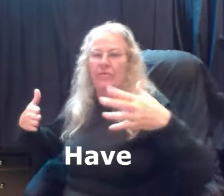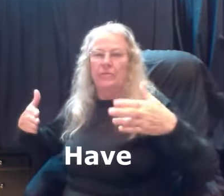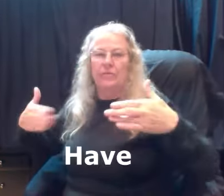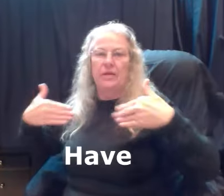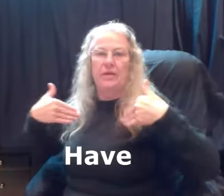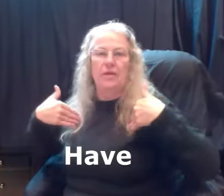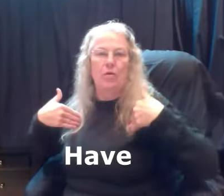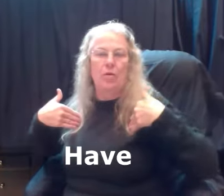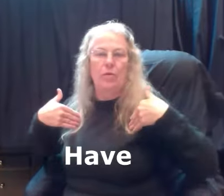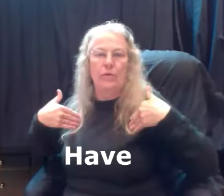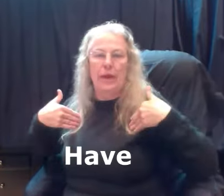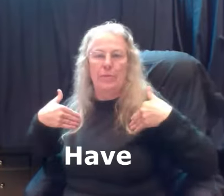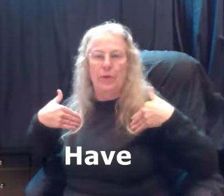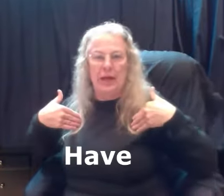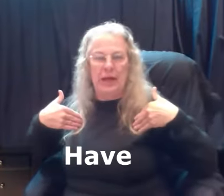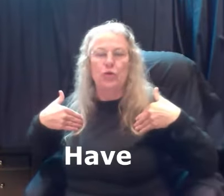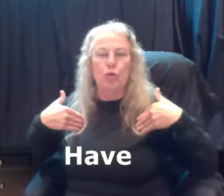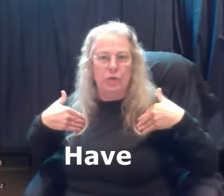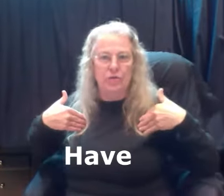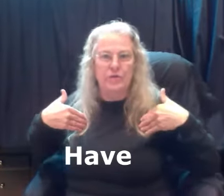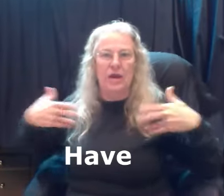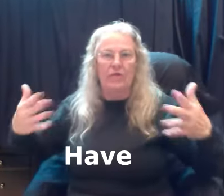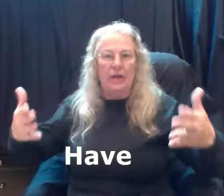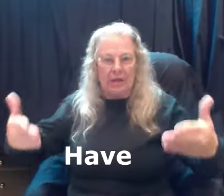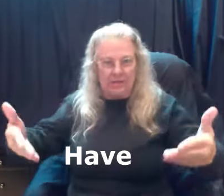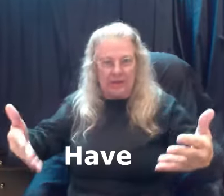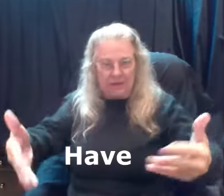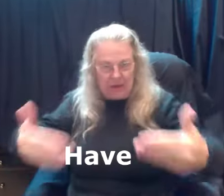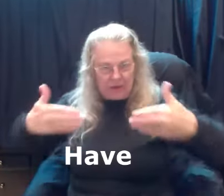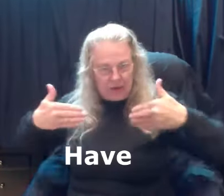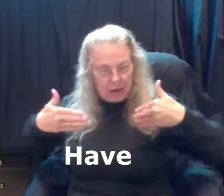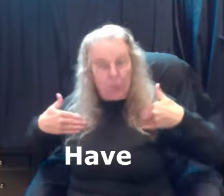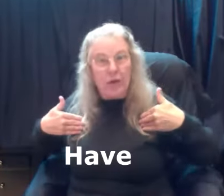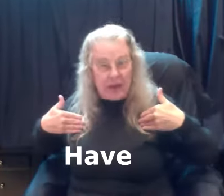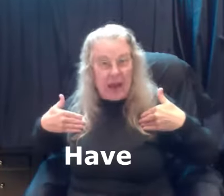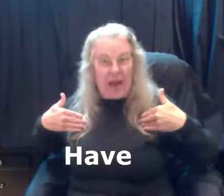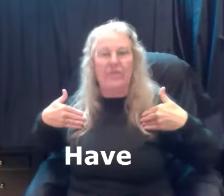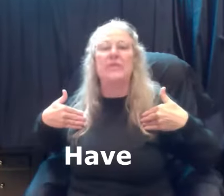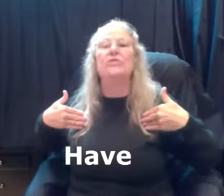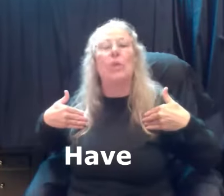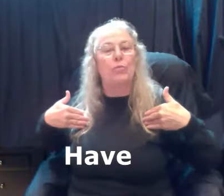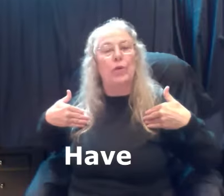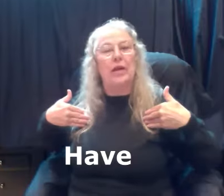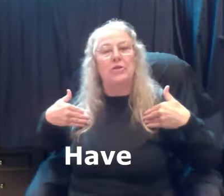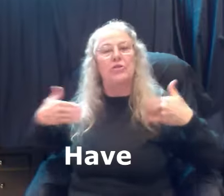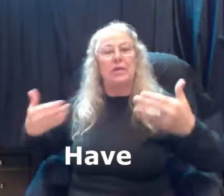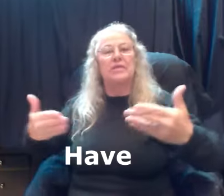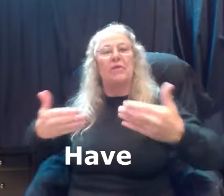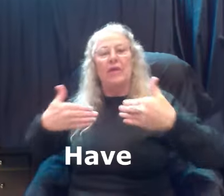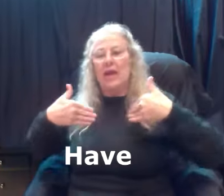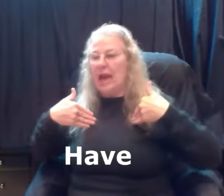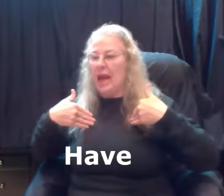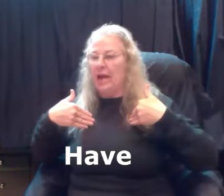get a hold and bring it in toward yourself. It's like it's out there. I'm going to have it. So I'm bringing it to myself. Have.